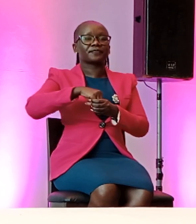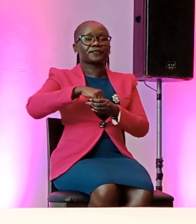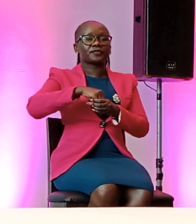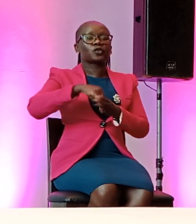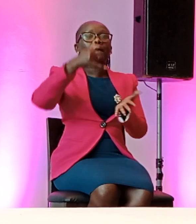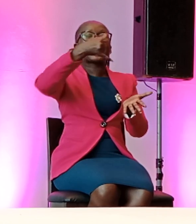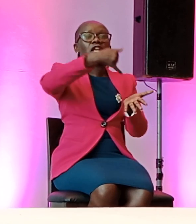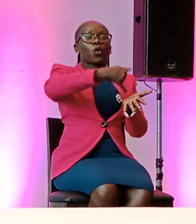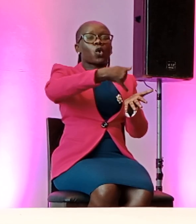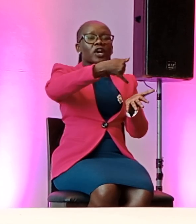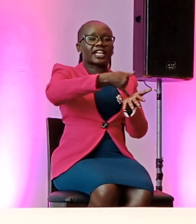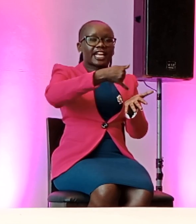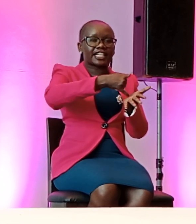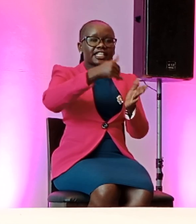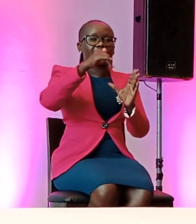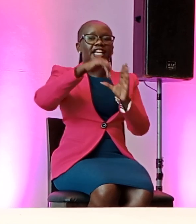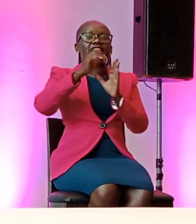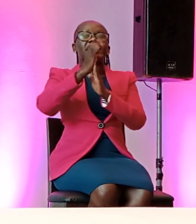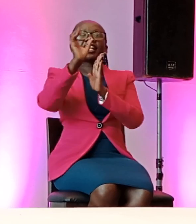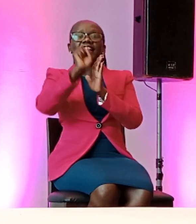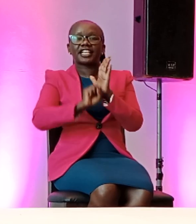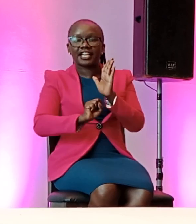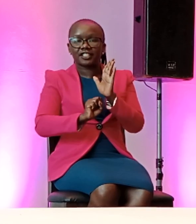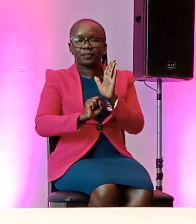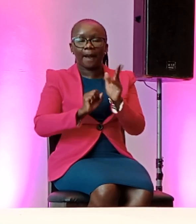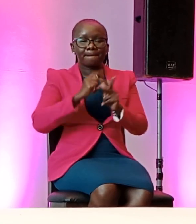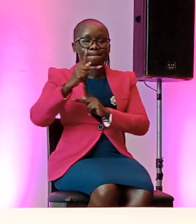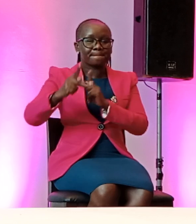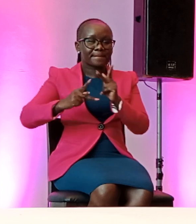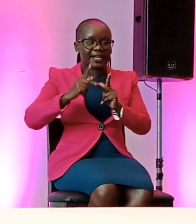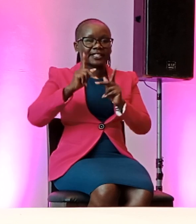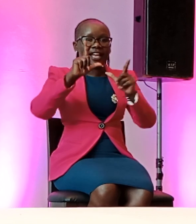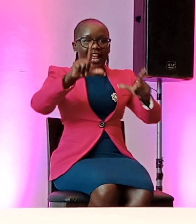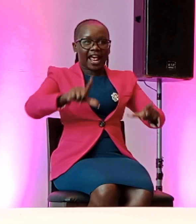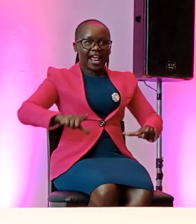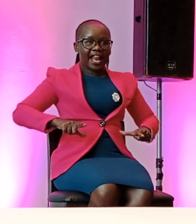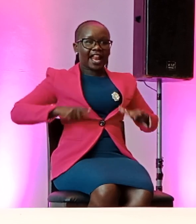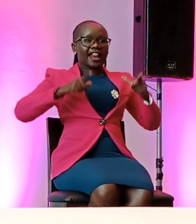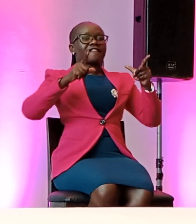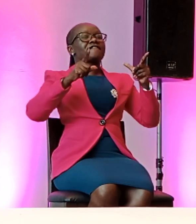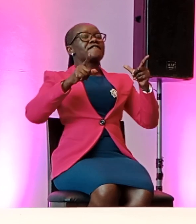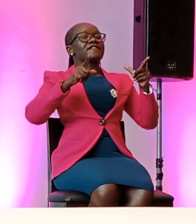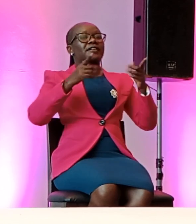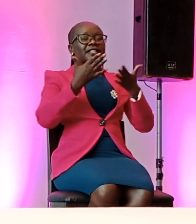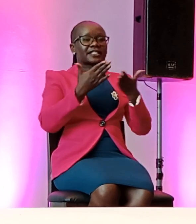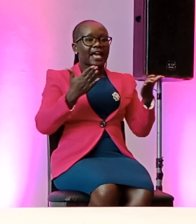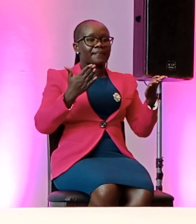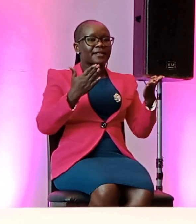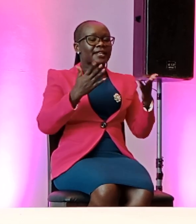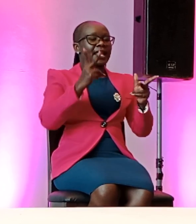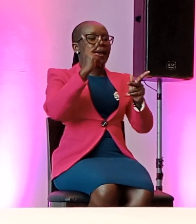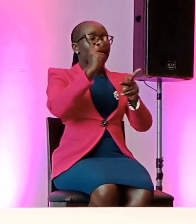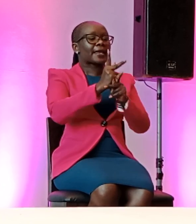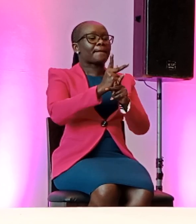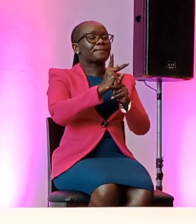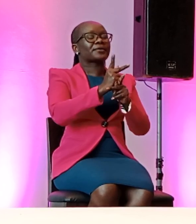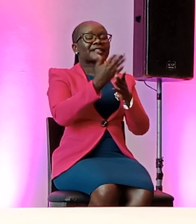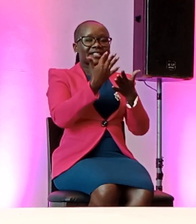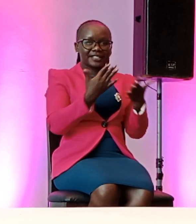included in leadership roles, leave a legacy, put a